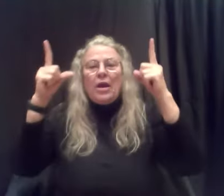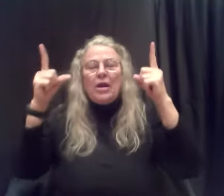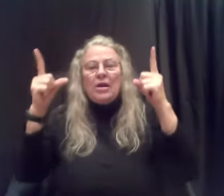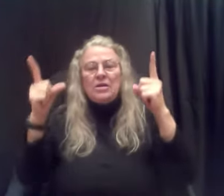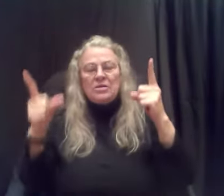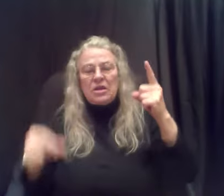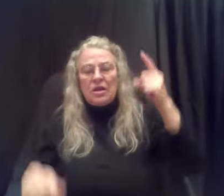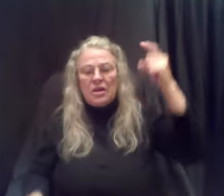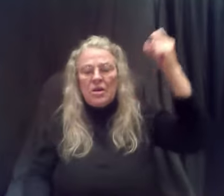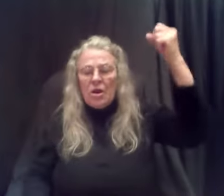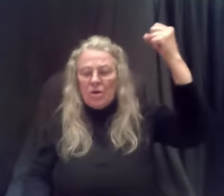amazing